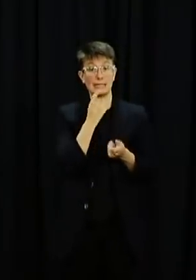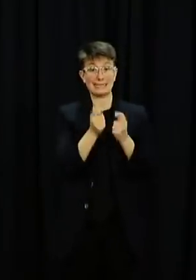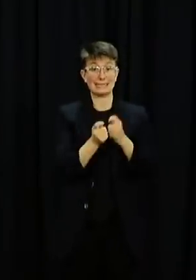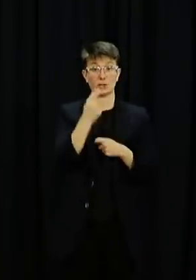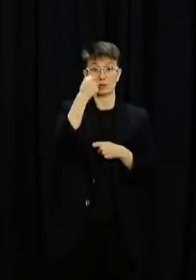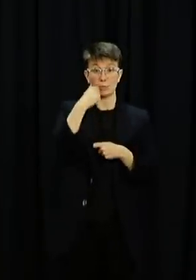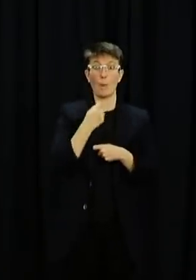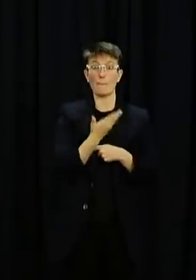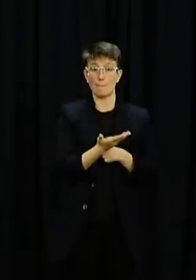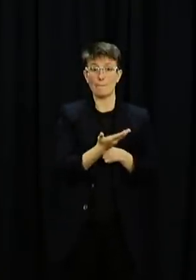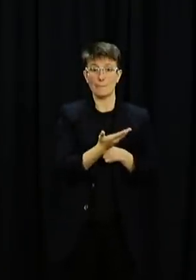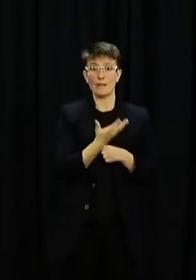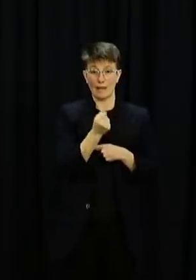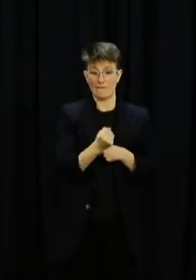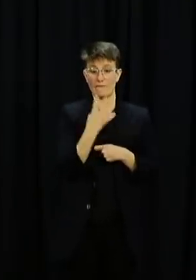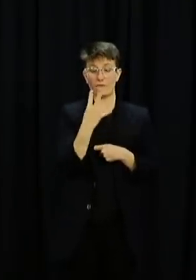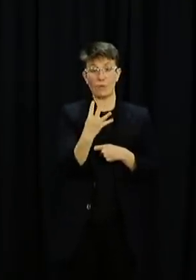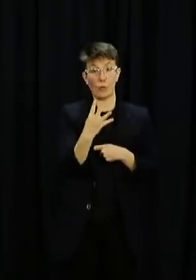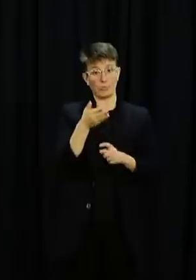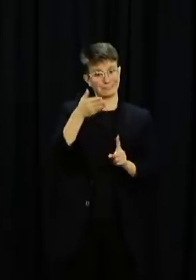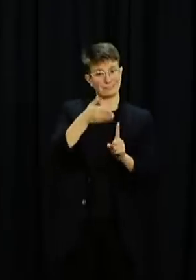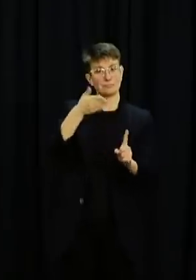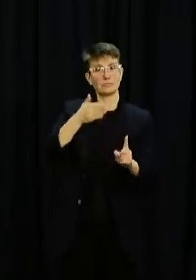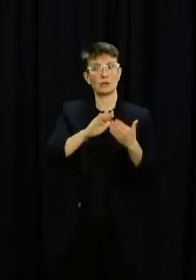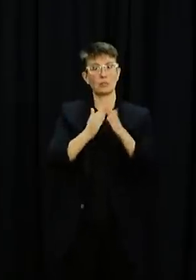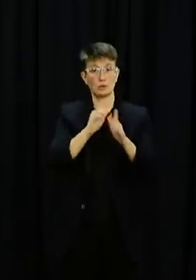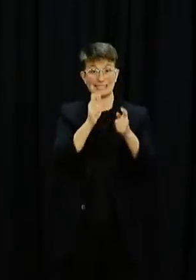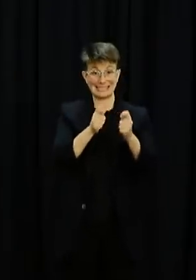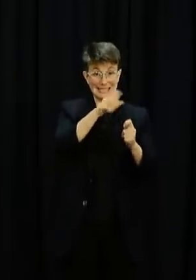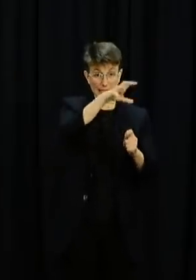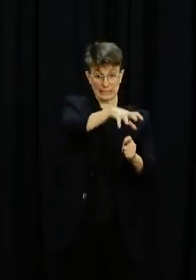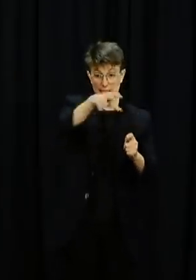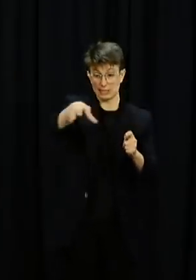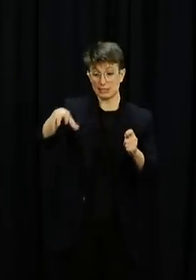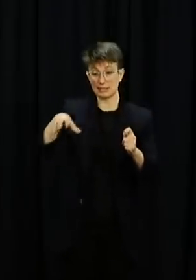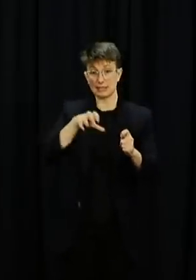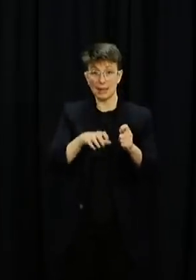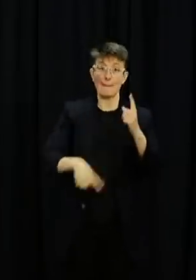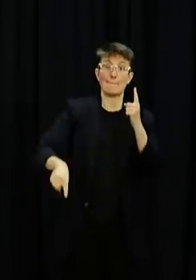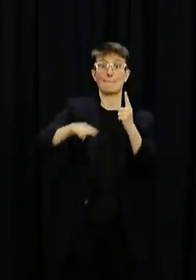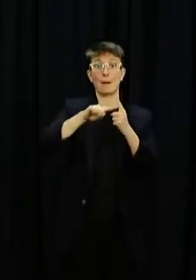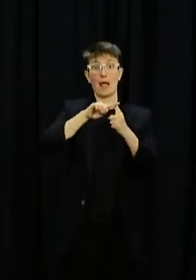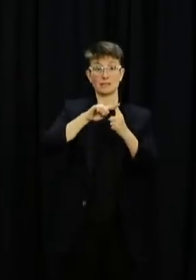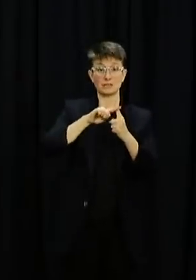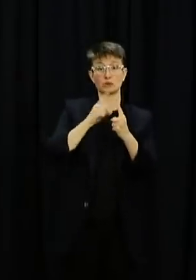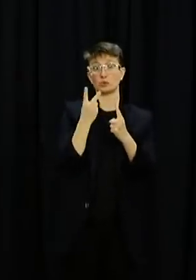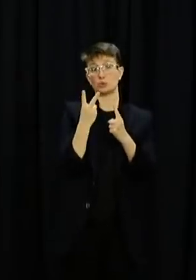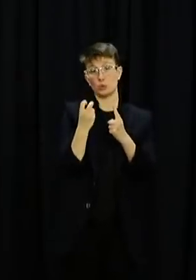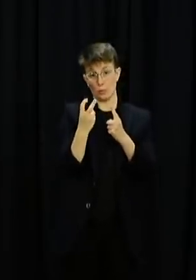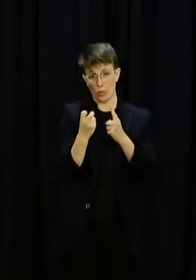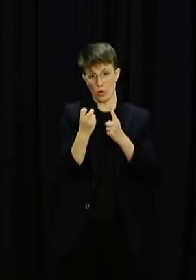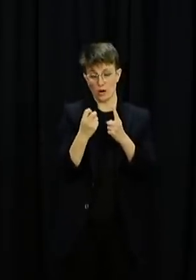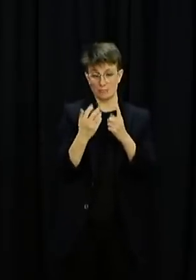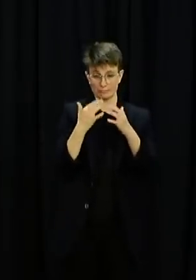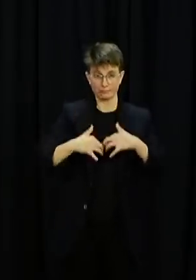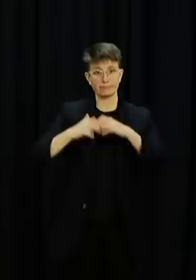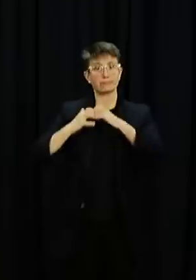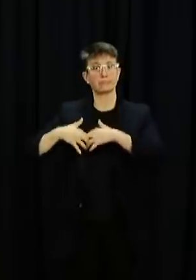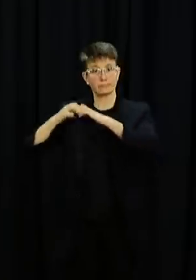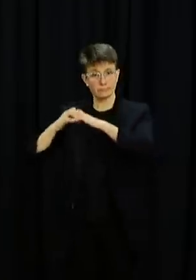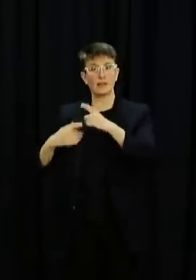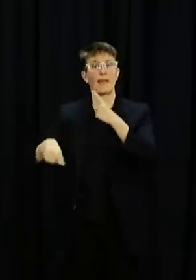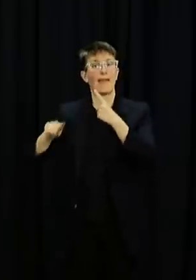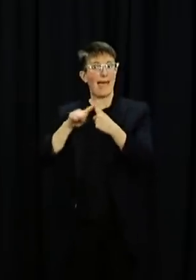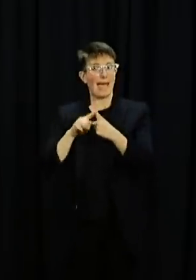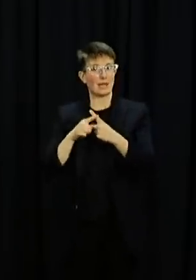dedicated community-based testing centres plus the 2 additional pop-ups as well, and urgent care. There are a number of urgent care clinics